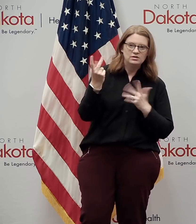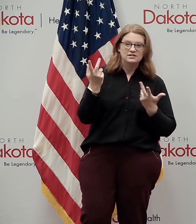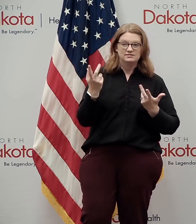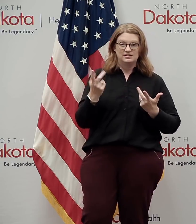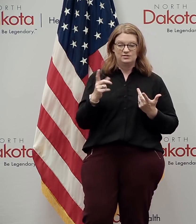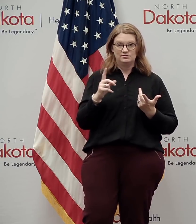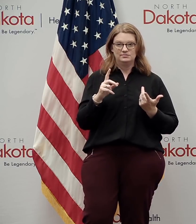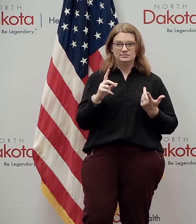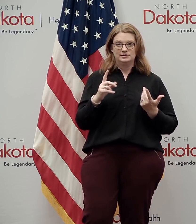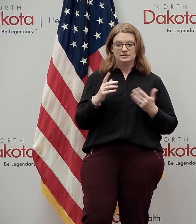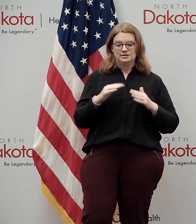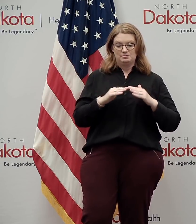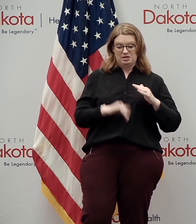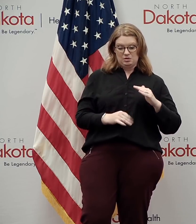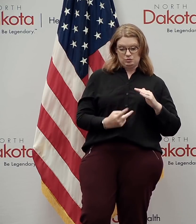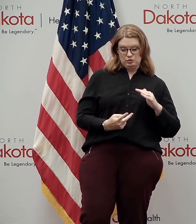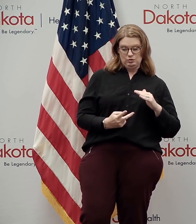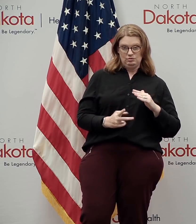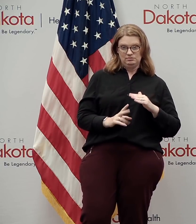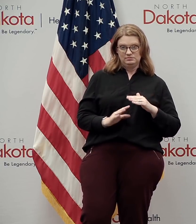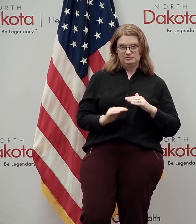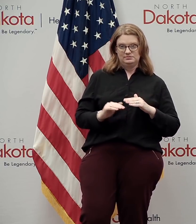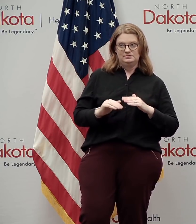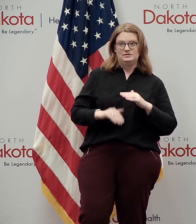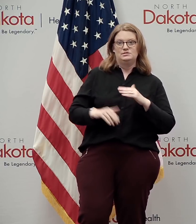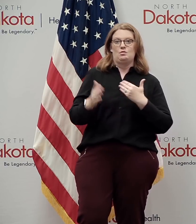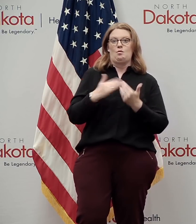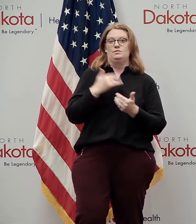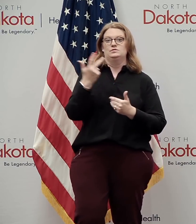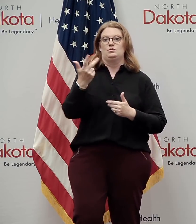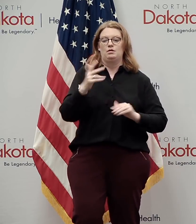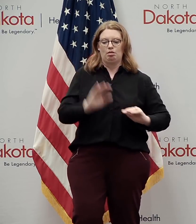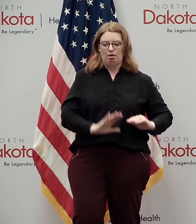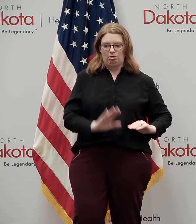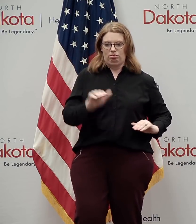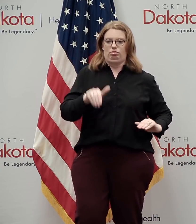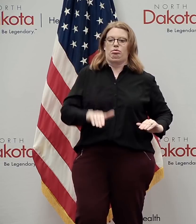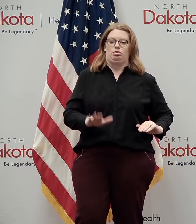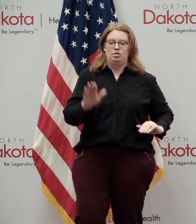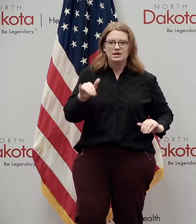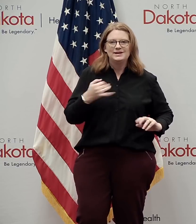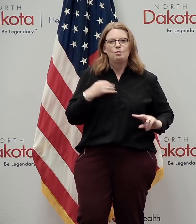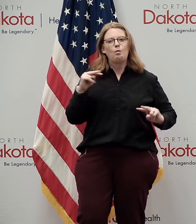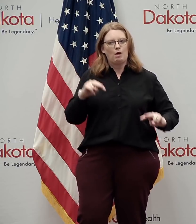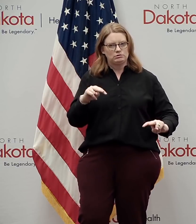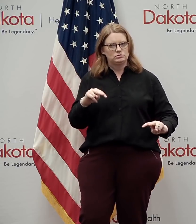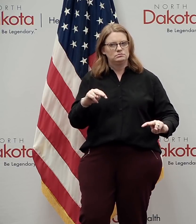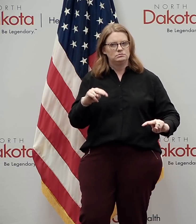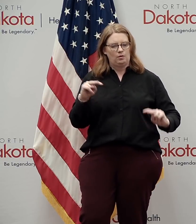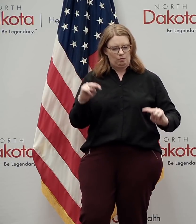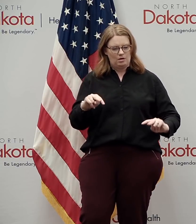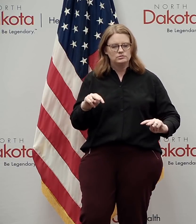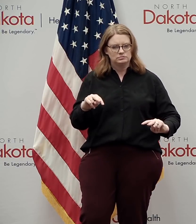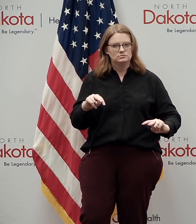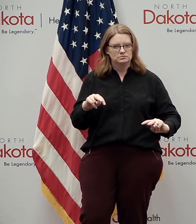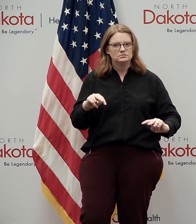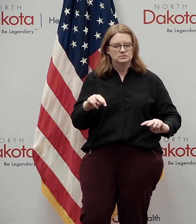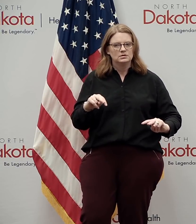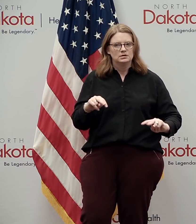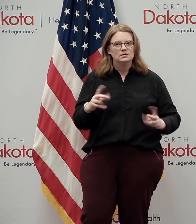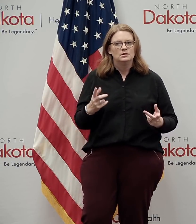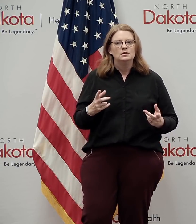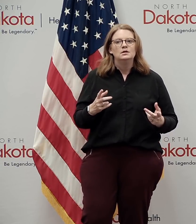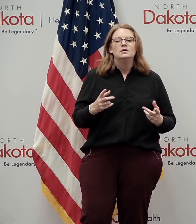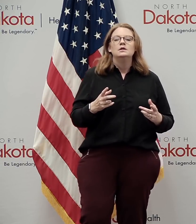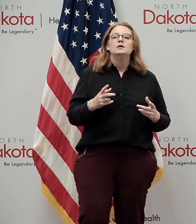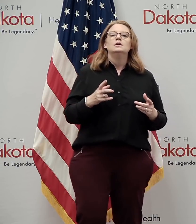counties from below 2 to almost 3. That's a trend line that we're paying attention to for us. But again, in